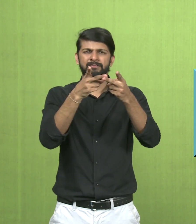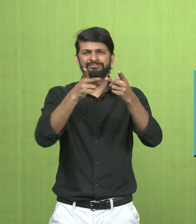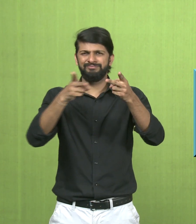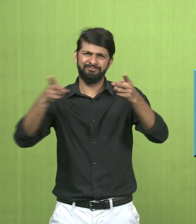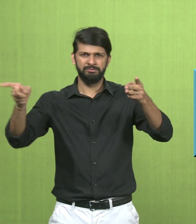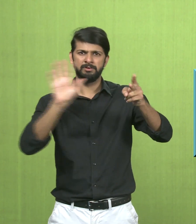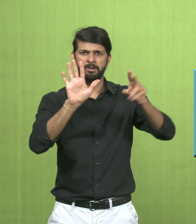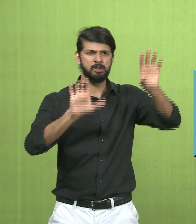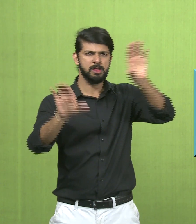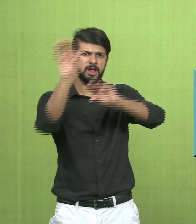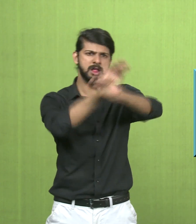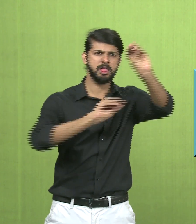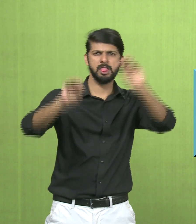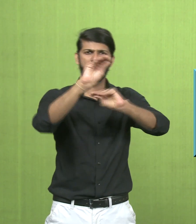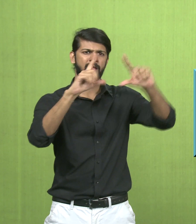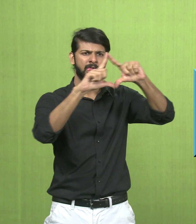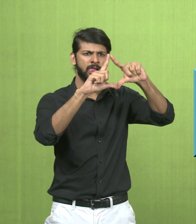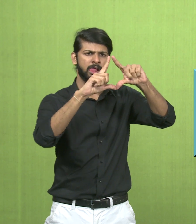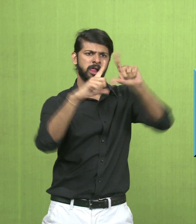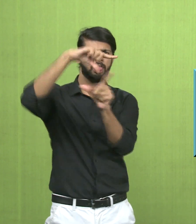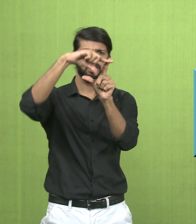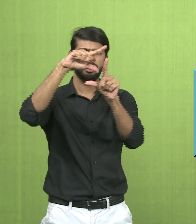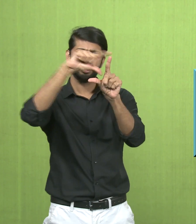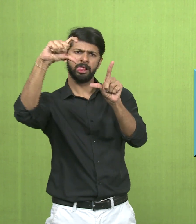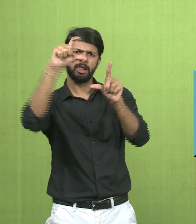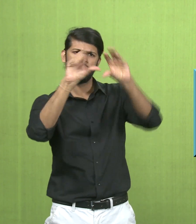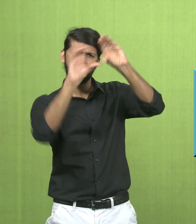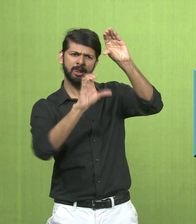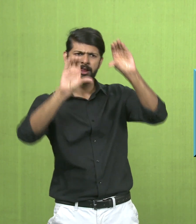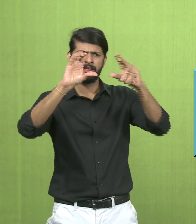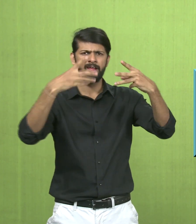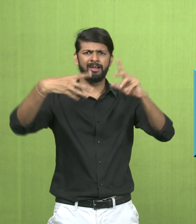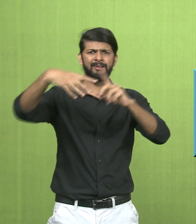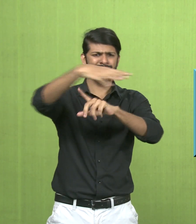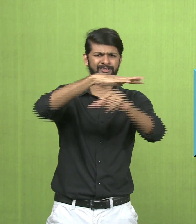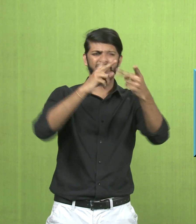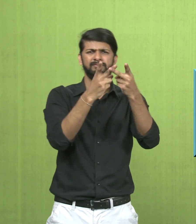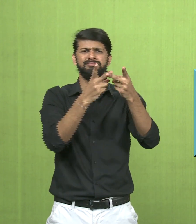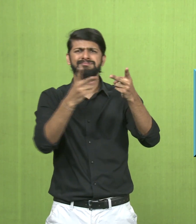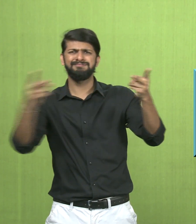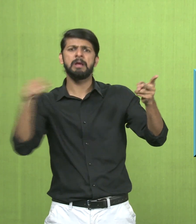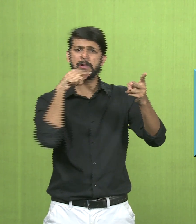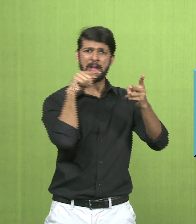is a style of art which looks like it is made of cubes and geometrical shapes, and aim